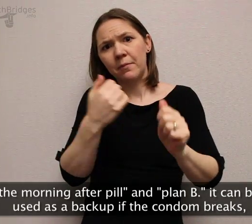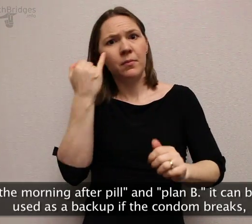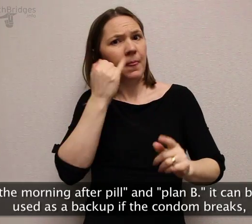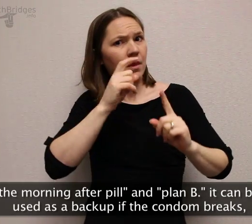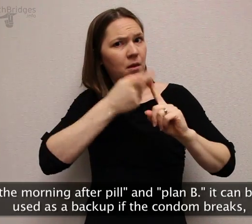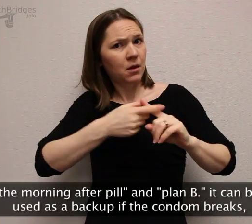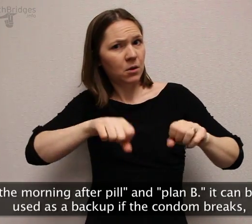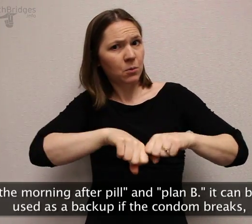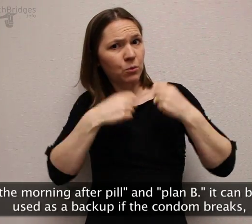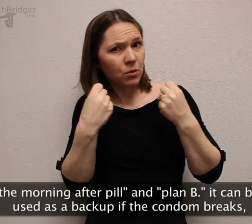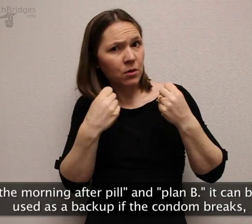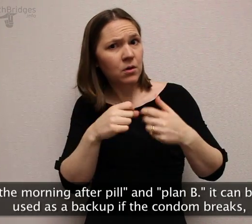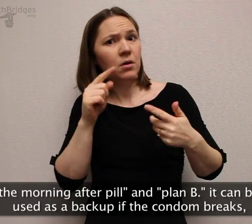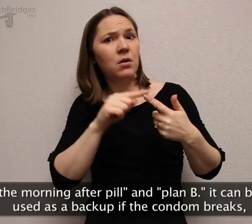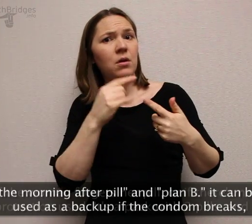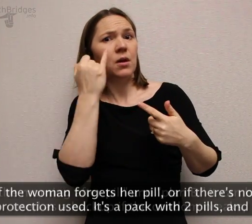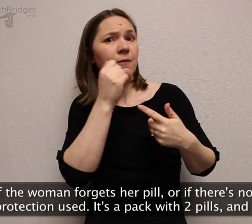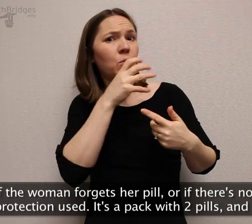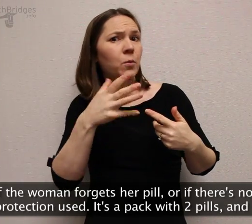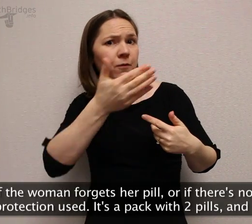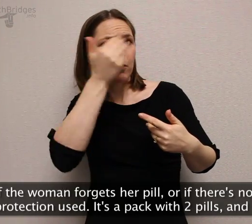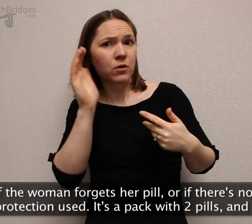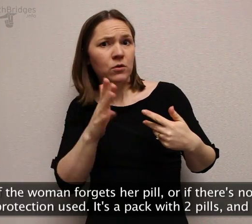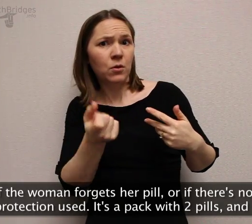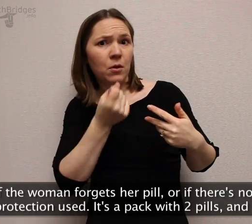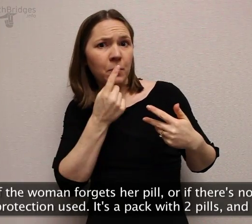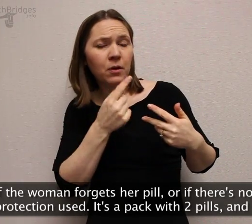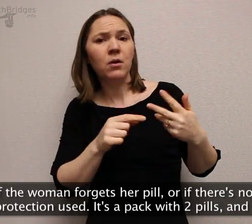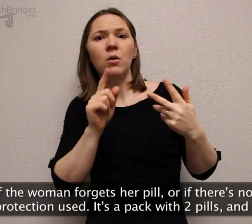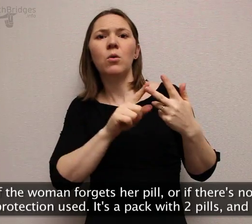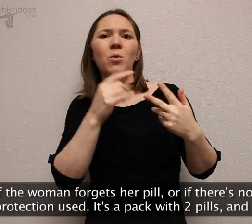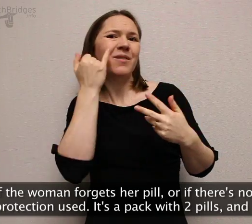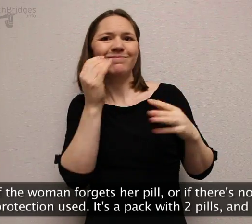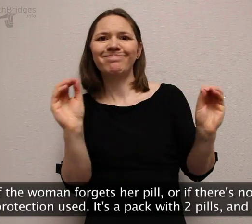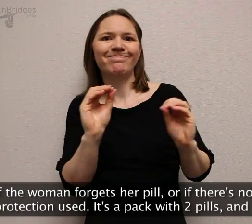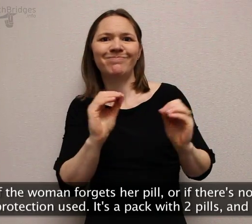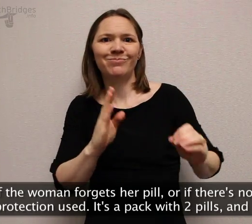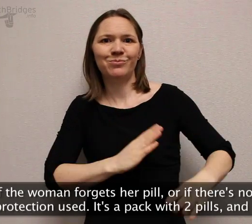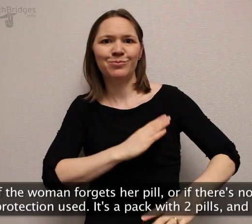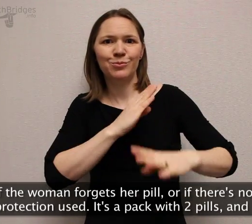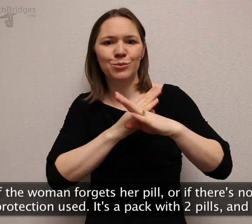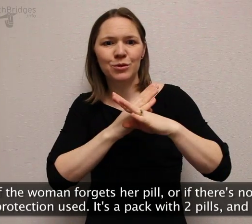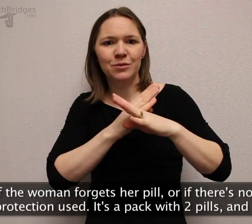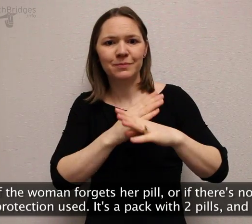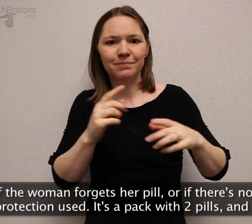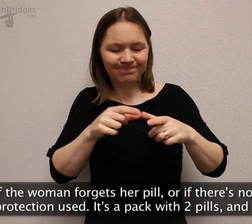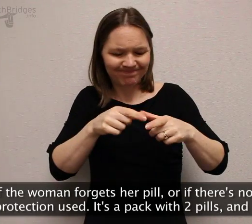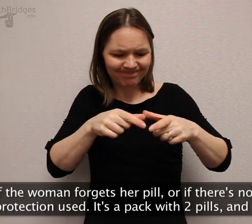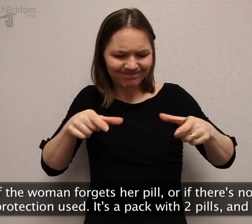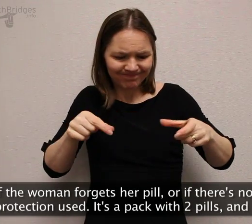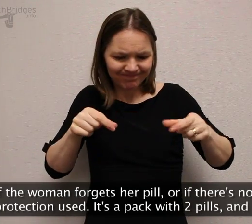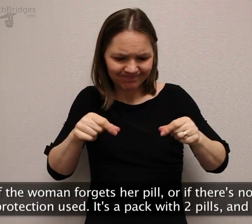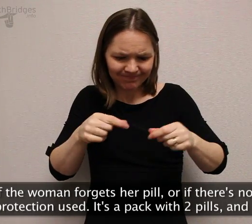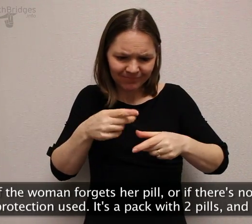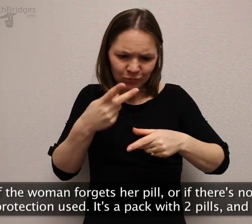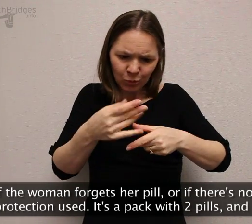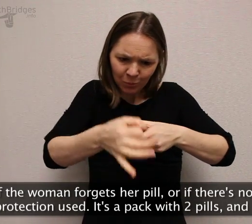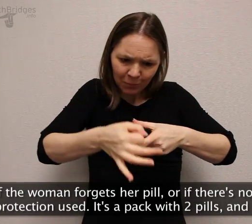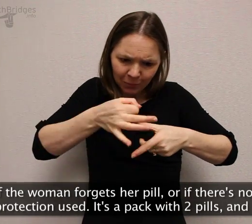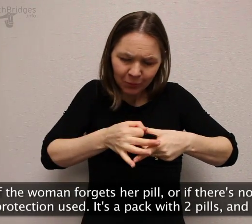as a backup if the condom breaks, if the woman forgets her pill, or if there's no protection used. It's a pack with